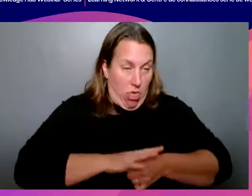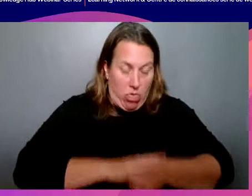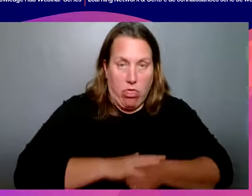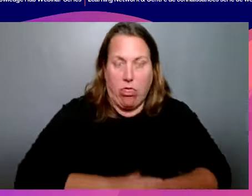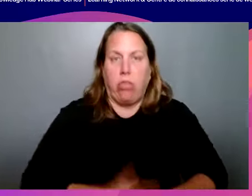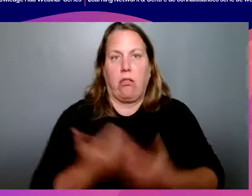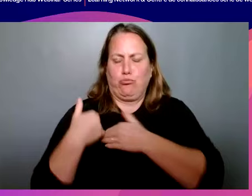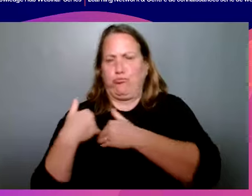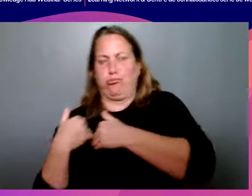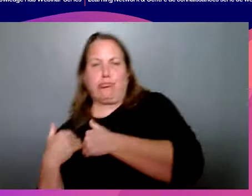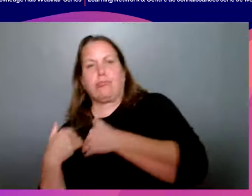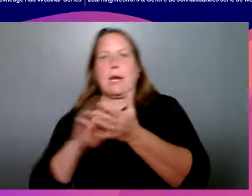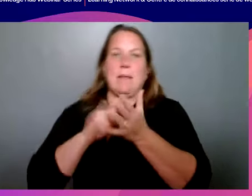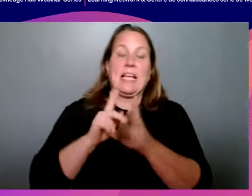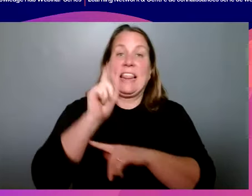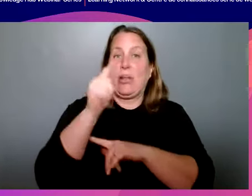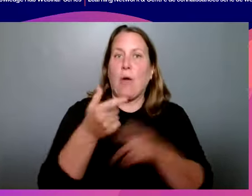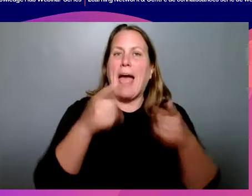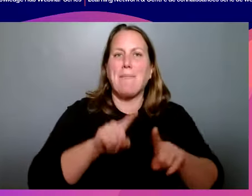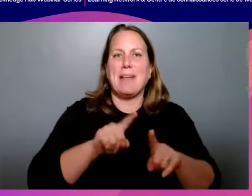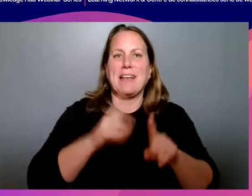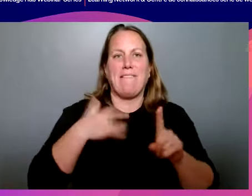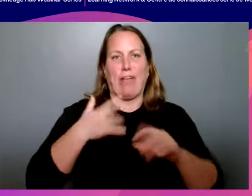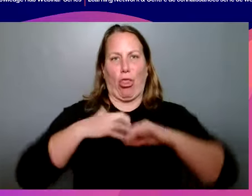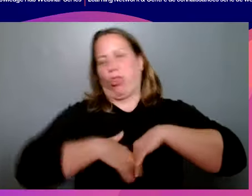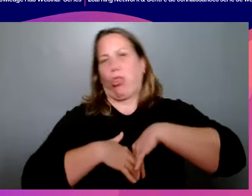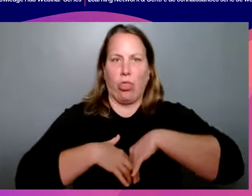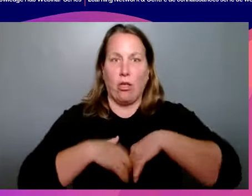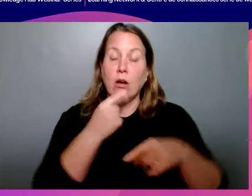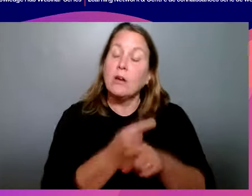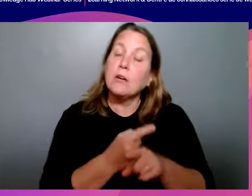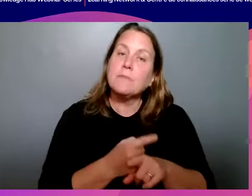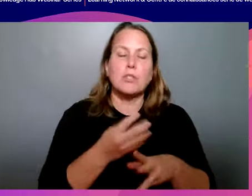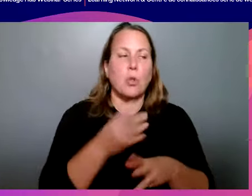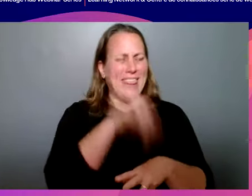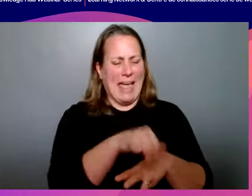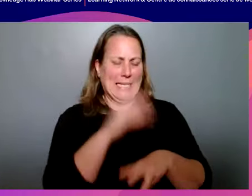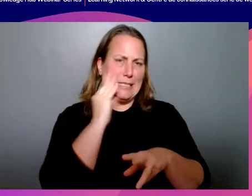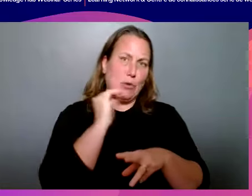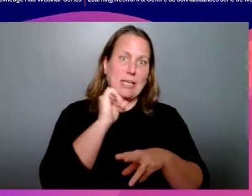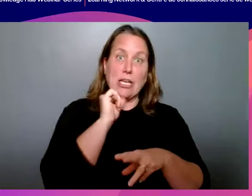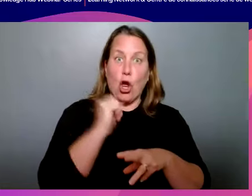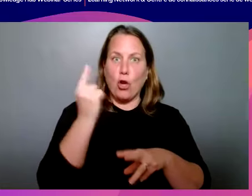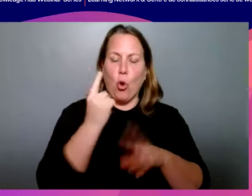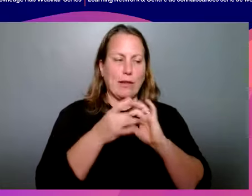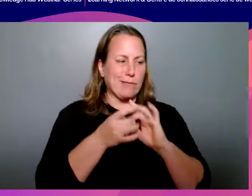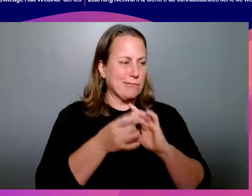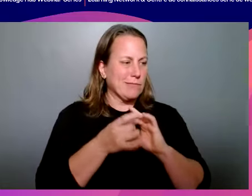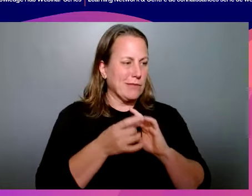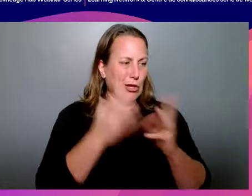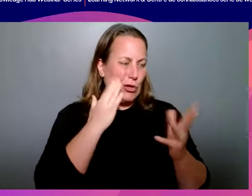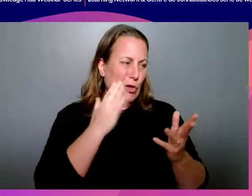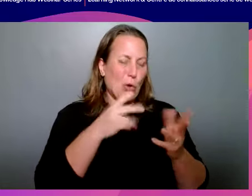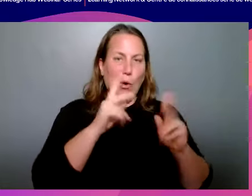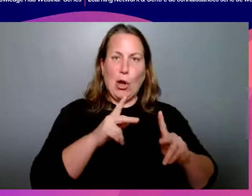can cause everything to come crashing down. It's not just about experiences within a person's